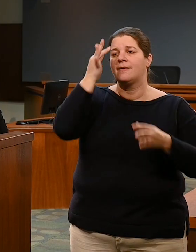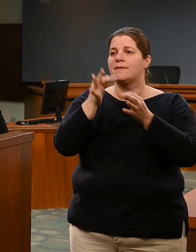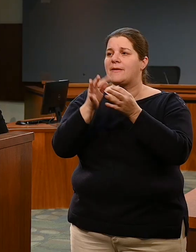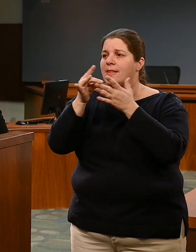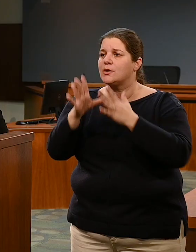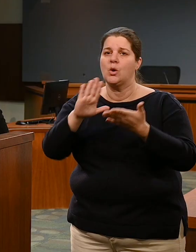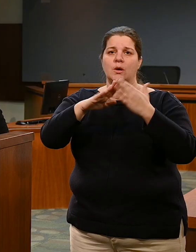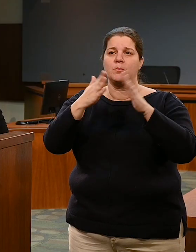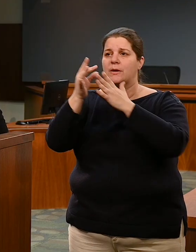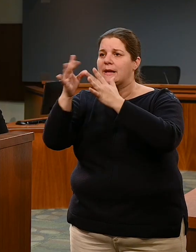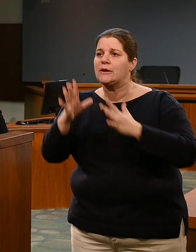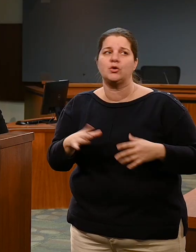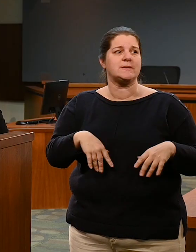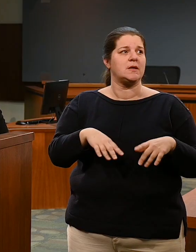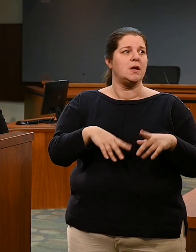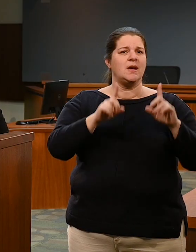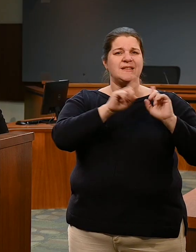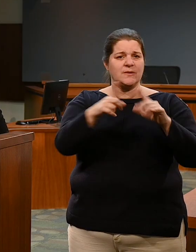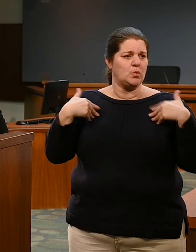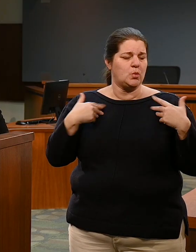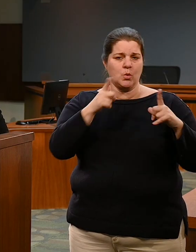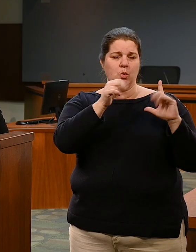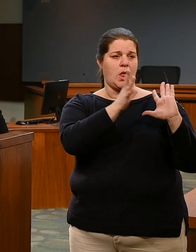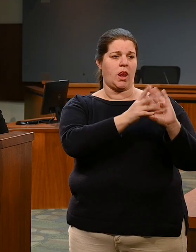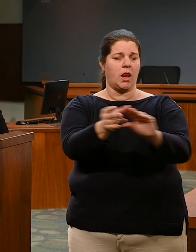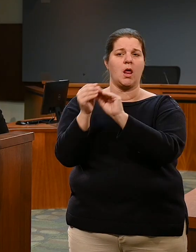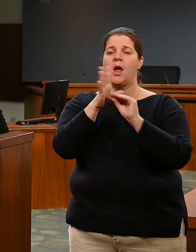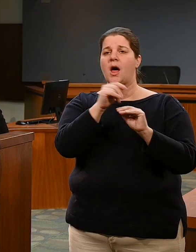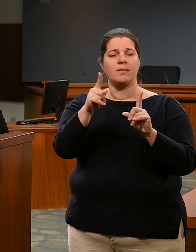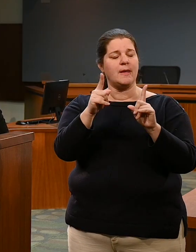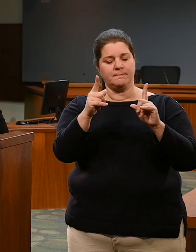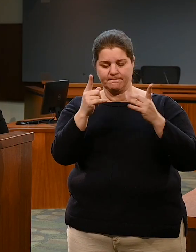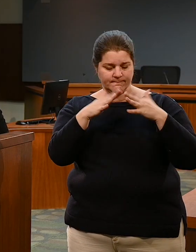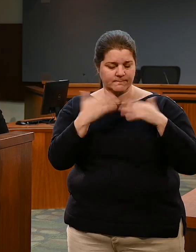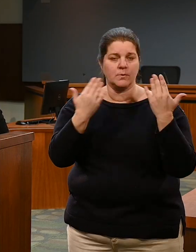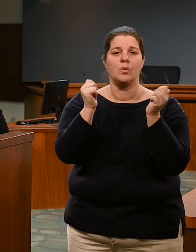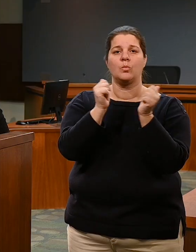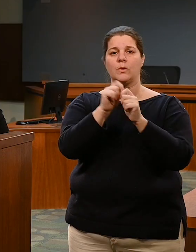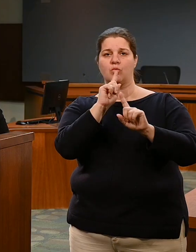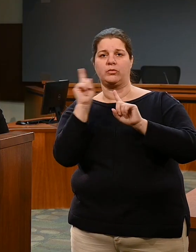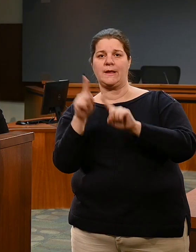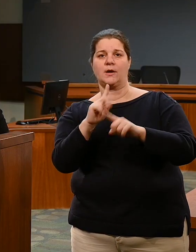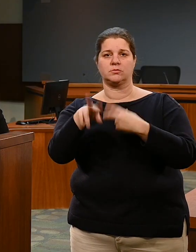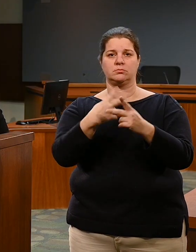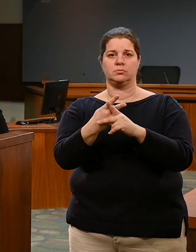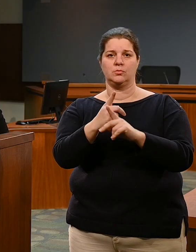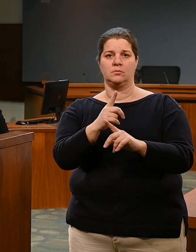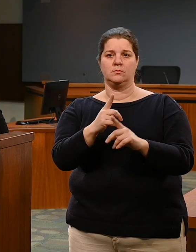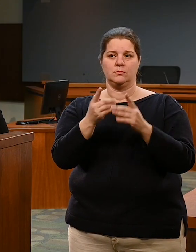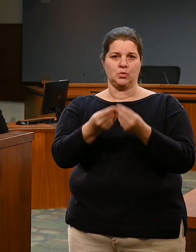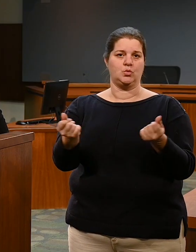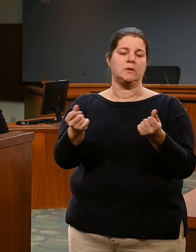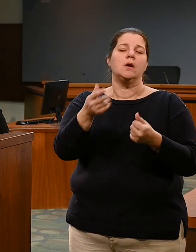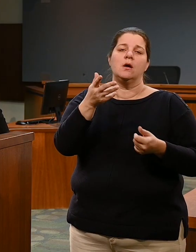and community members who refuse to accept reactionary responses as a strategy. Before going further, it's important to